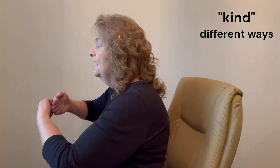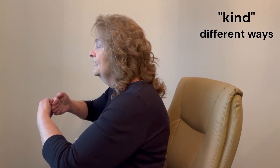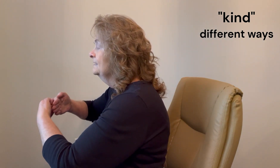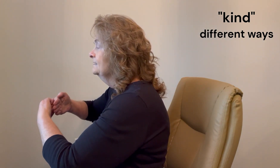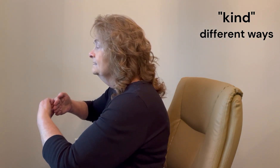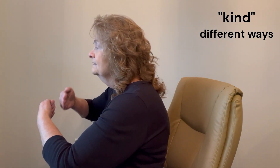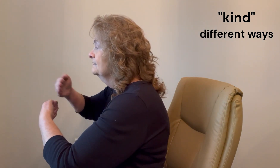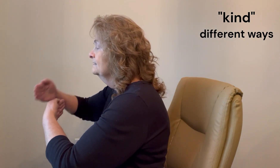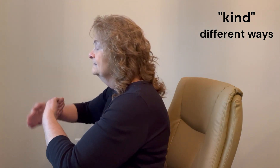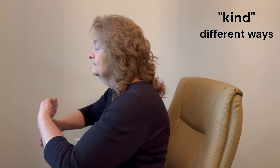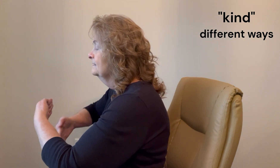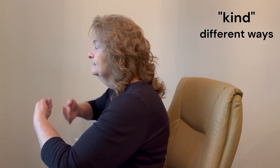kind.